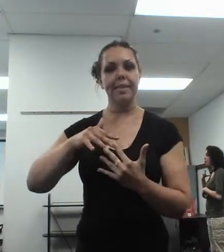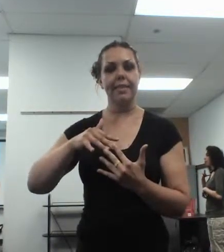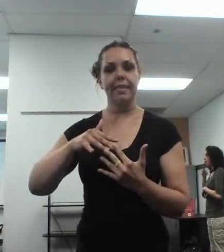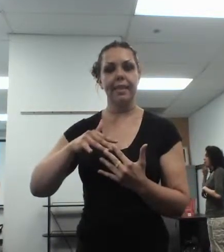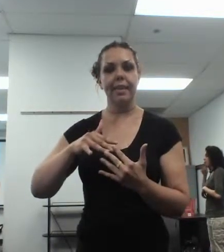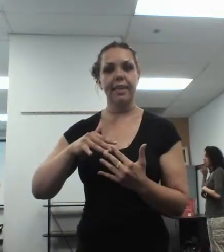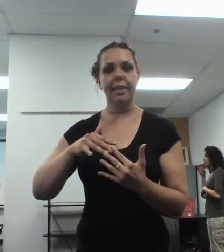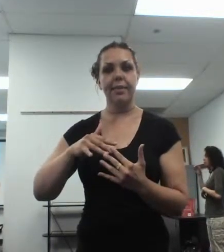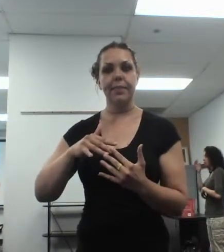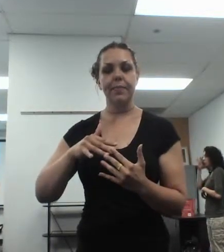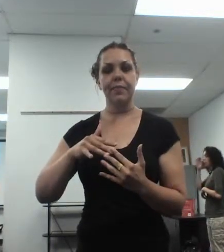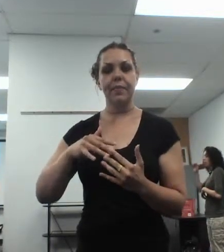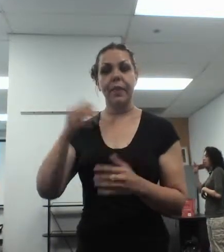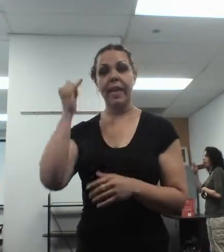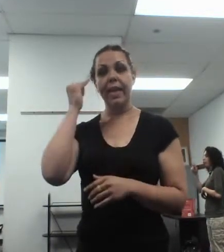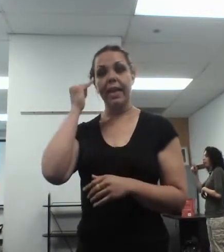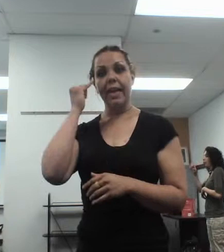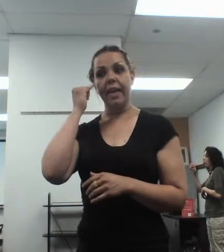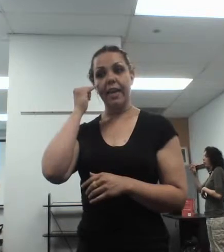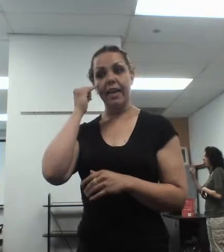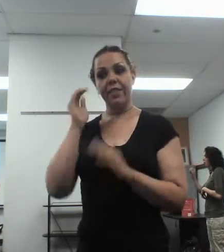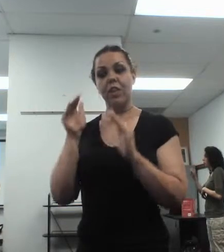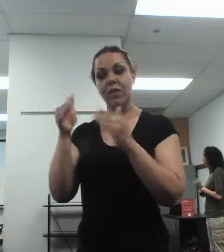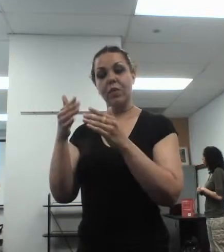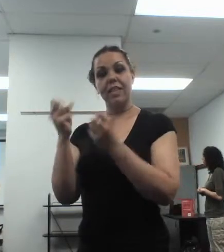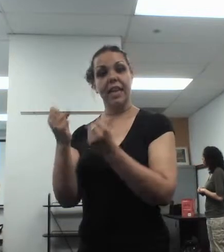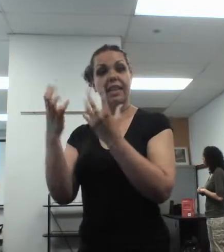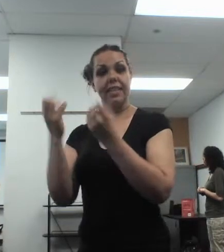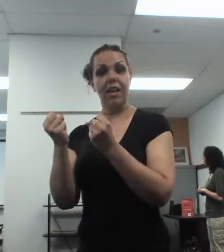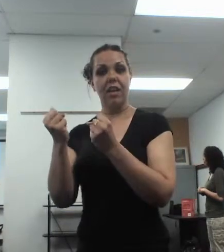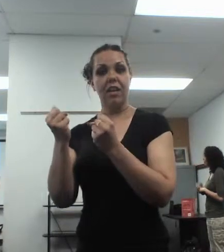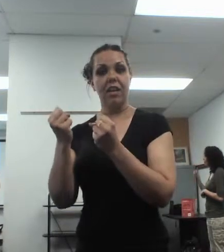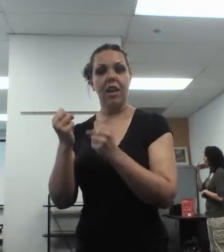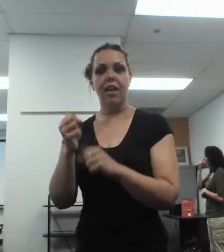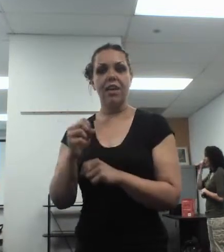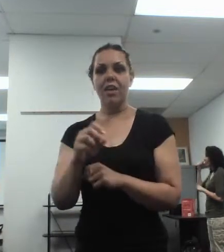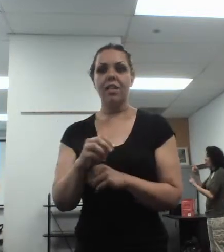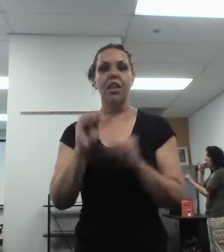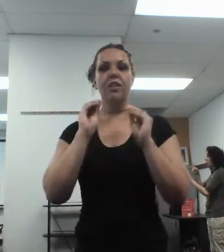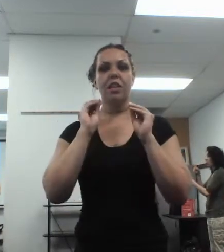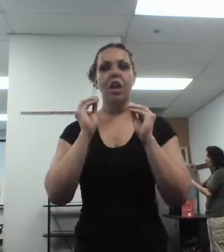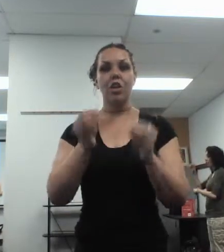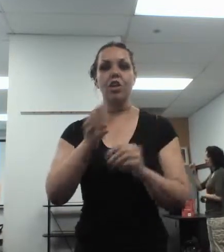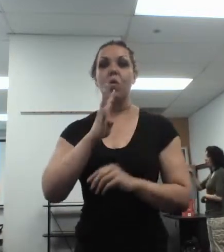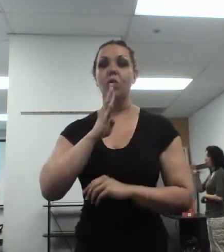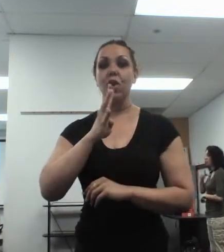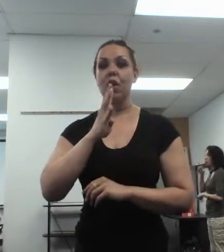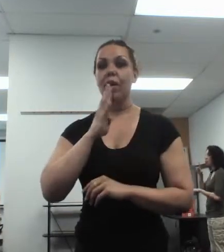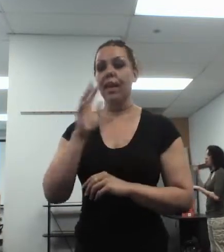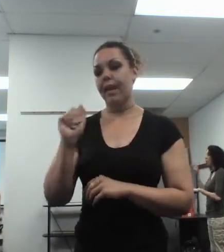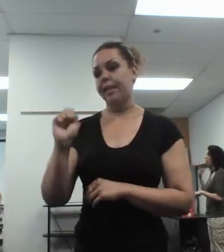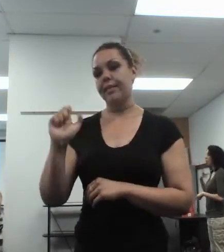supposed to be ASL, there's no voicing in ASL, right? So it should only be signed. So if you hear